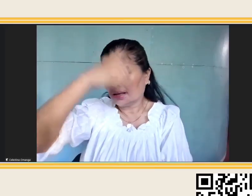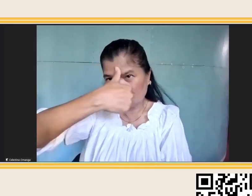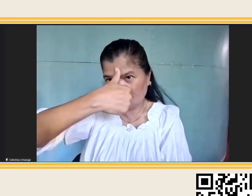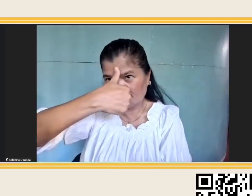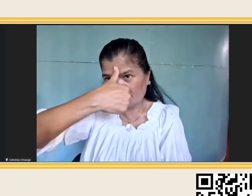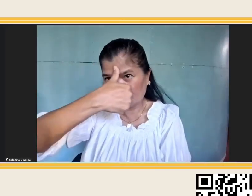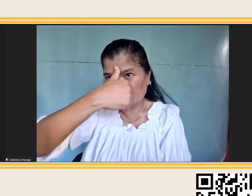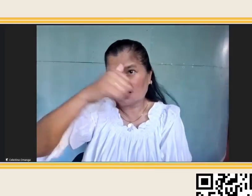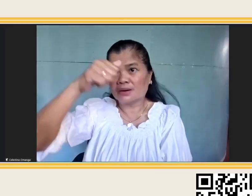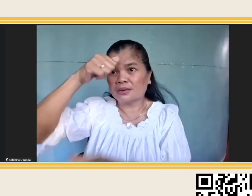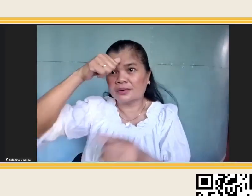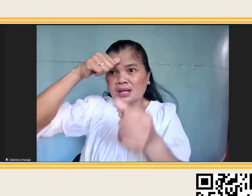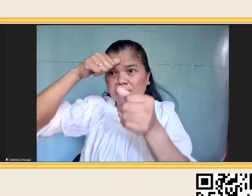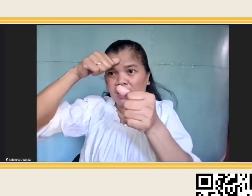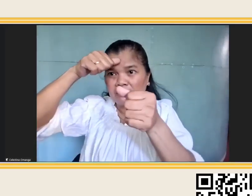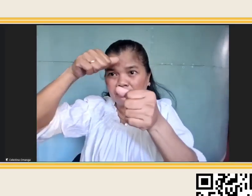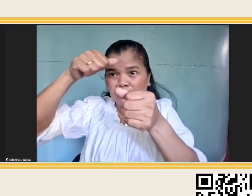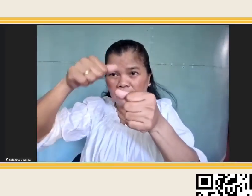remind,